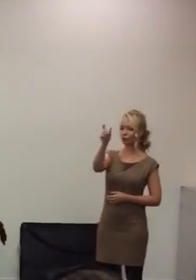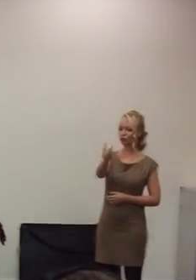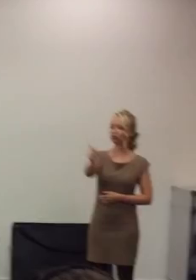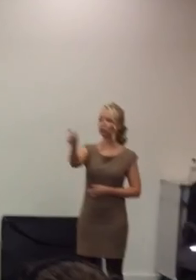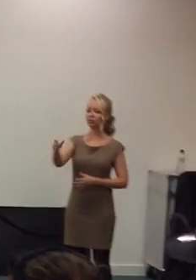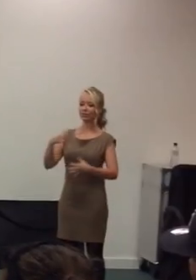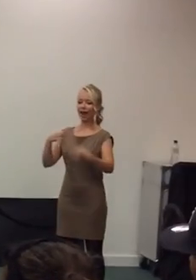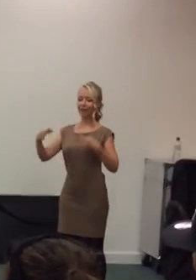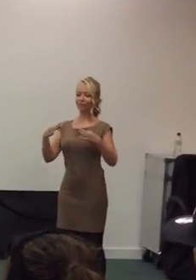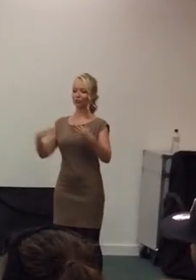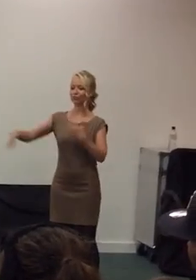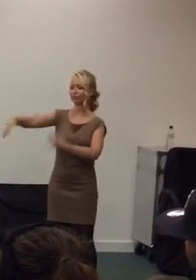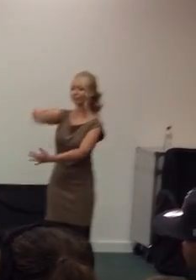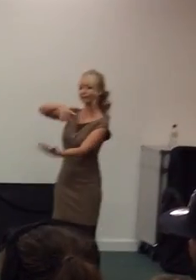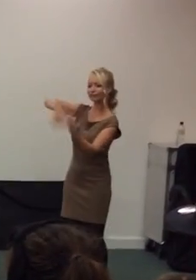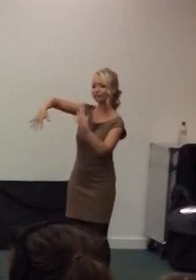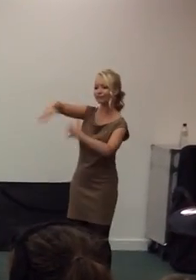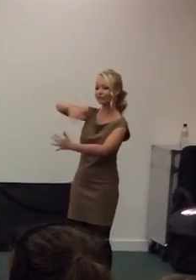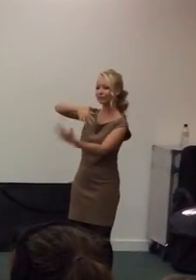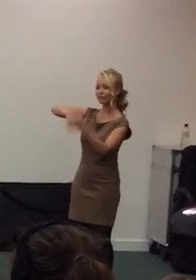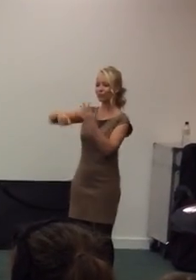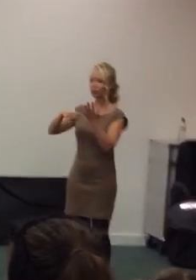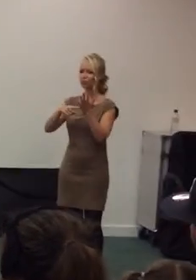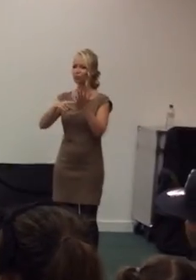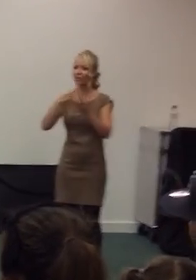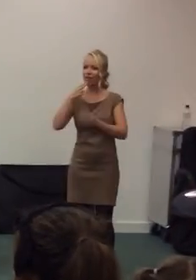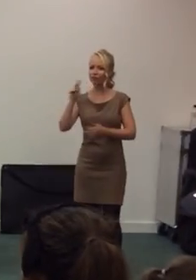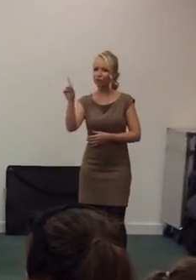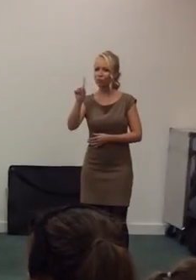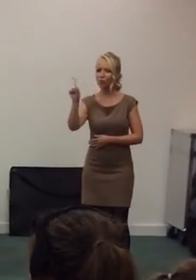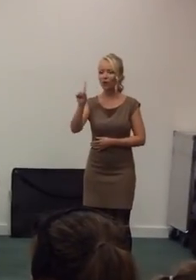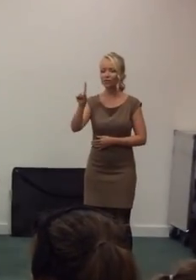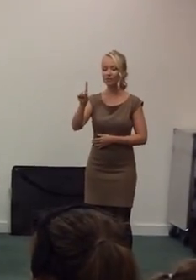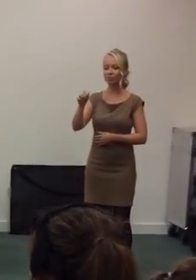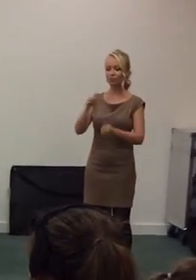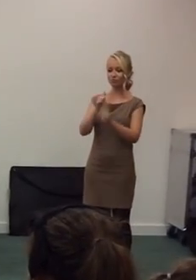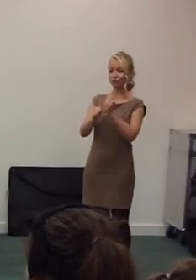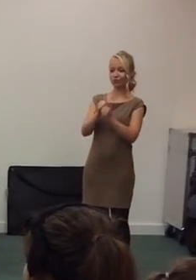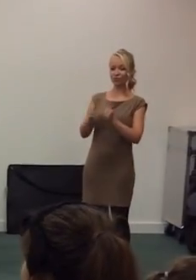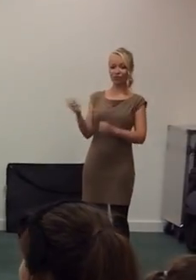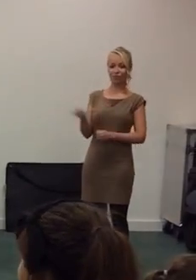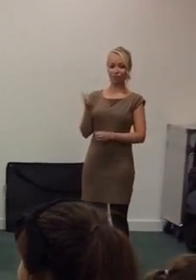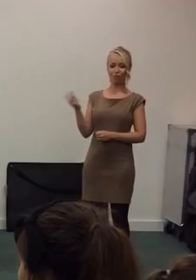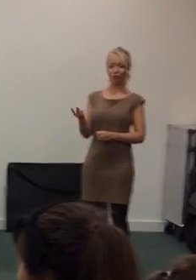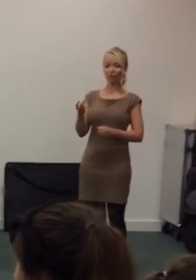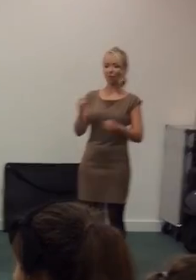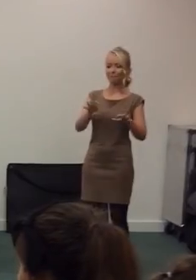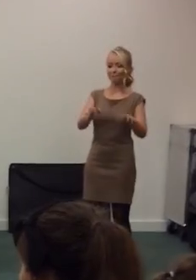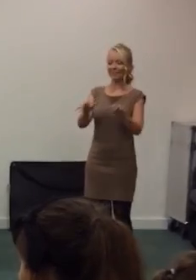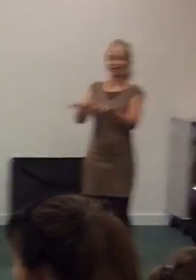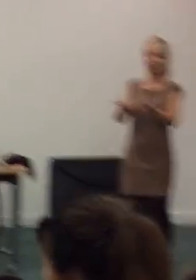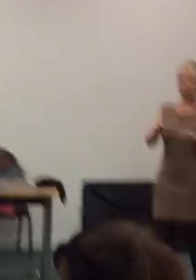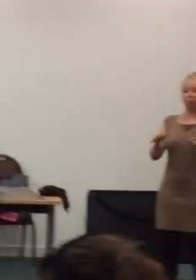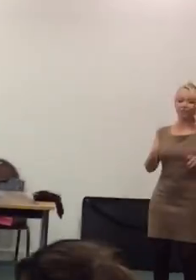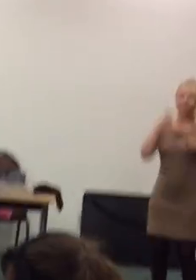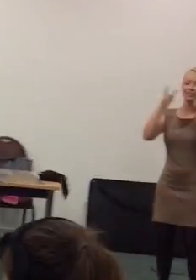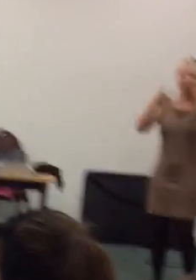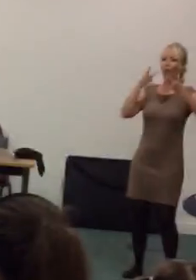students and actors, and on Tuesday afternoons, the brothers would lead everyone in song around the piano.